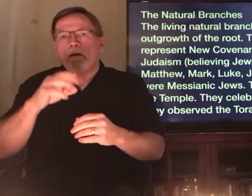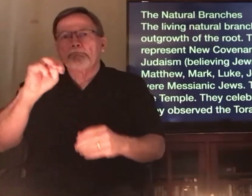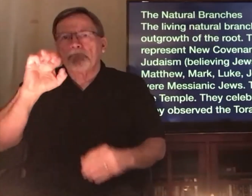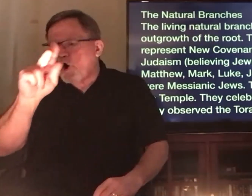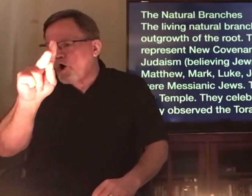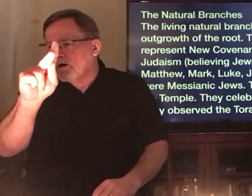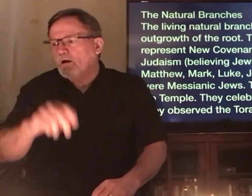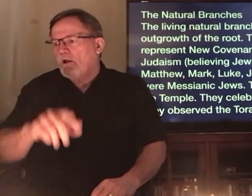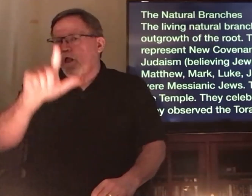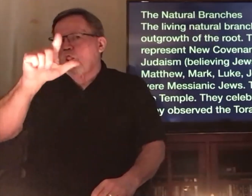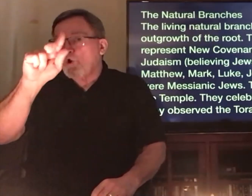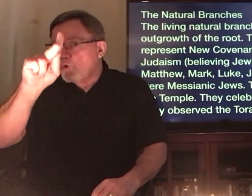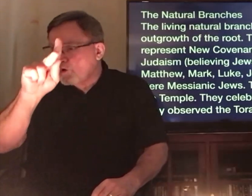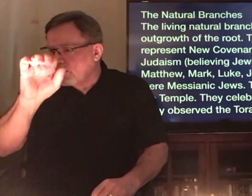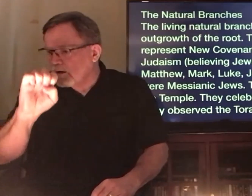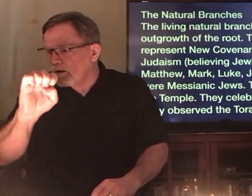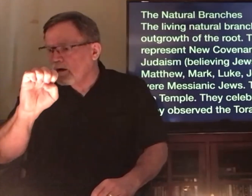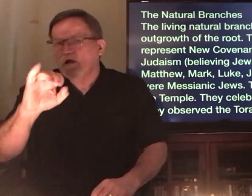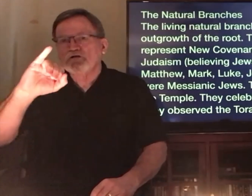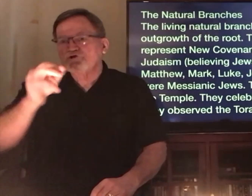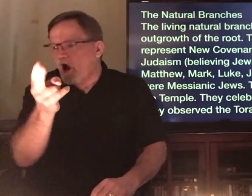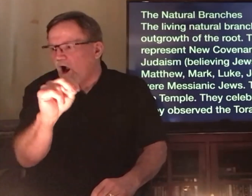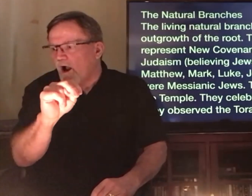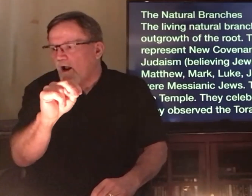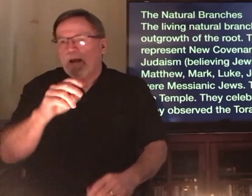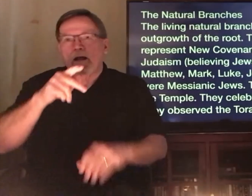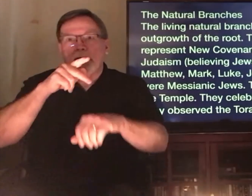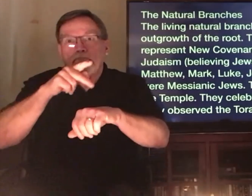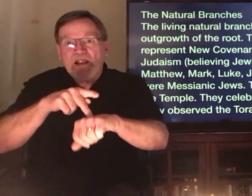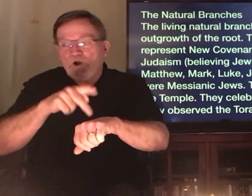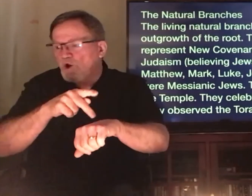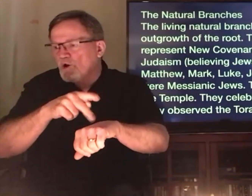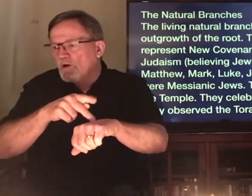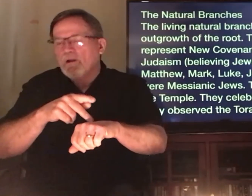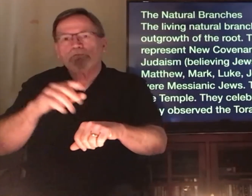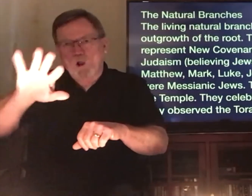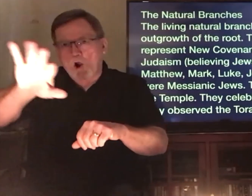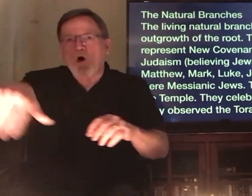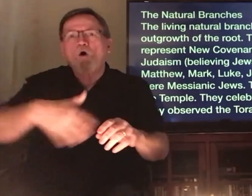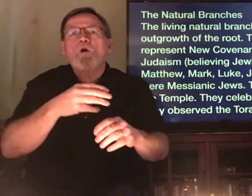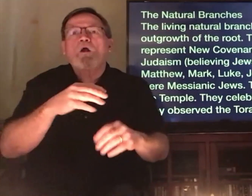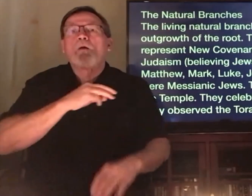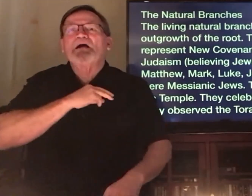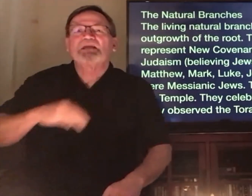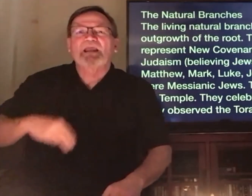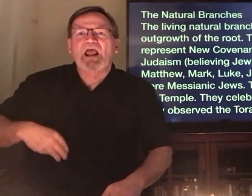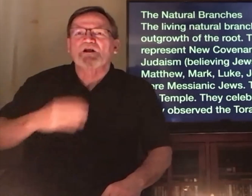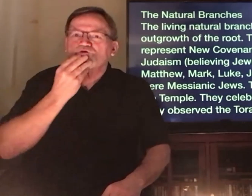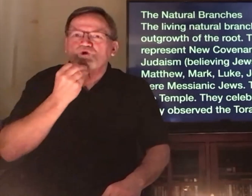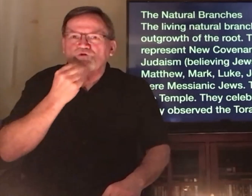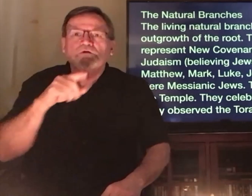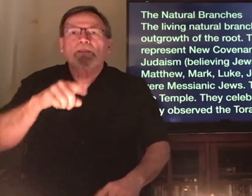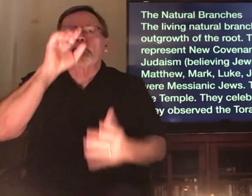Yeshua is the true vine root. Yeah, what are you?